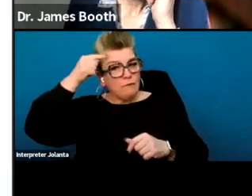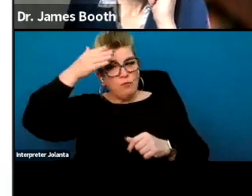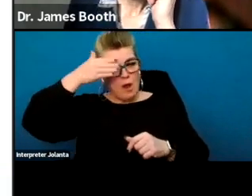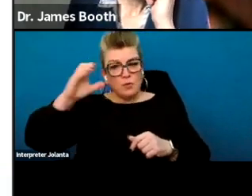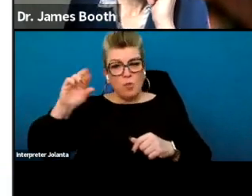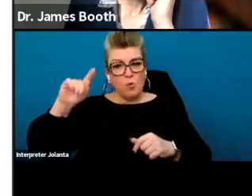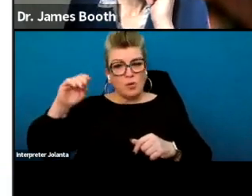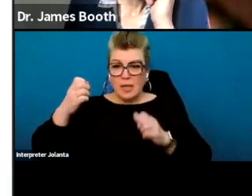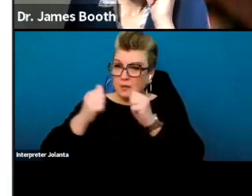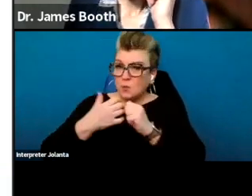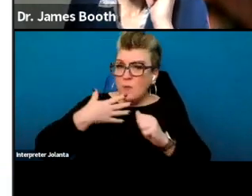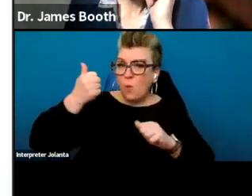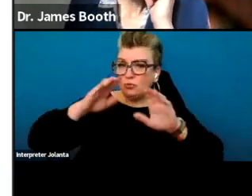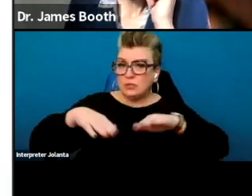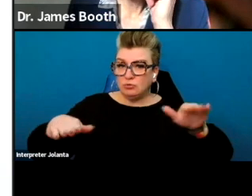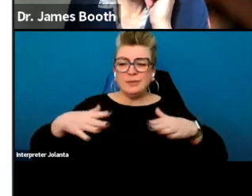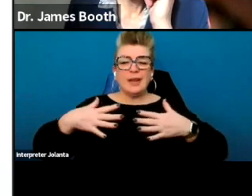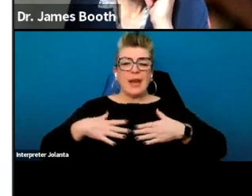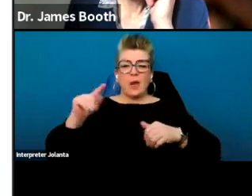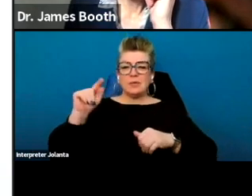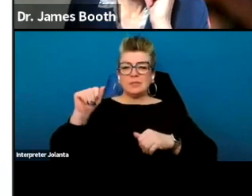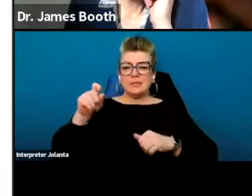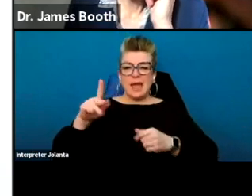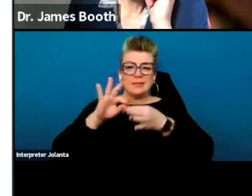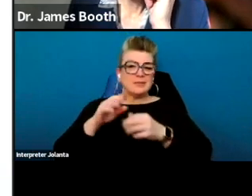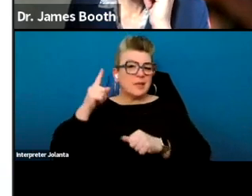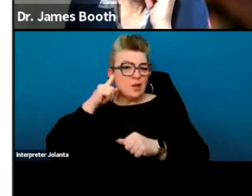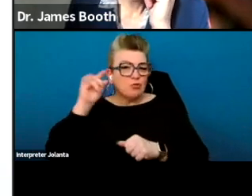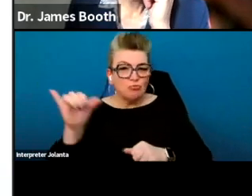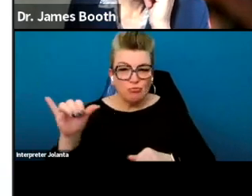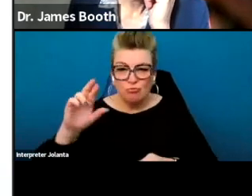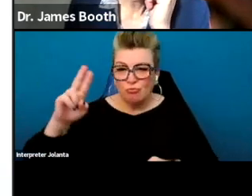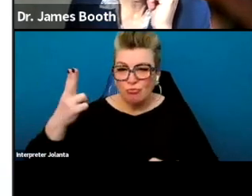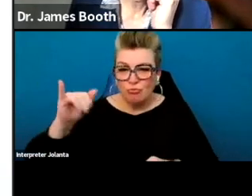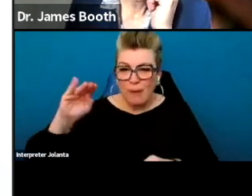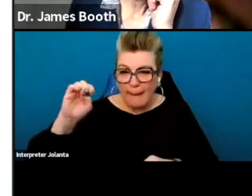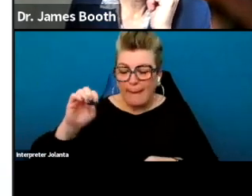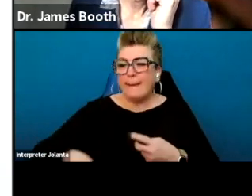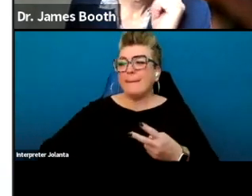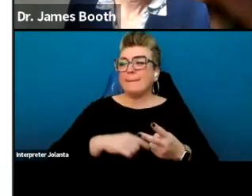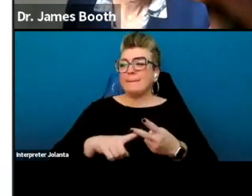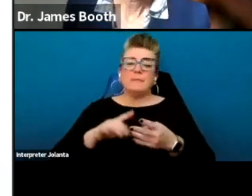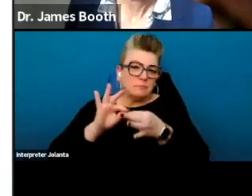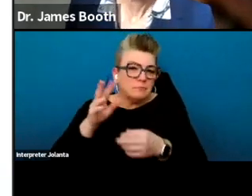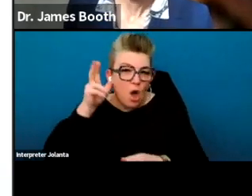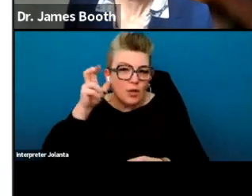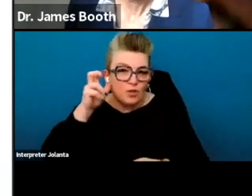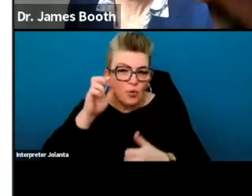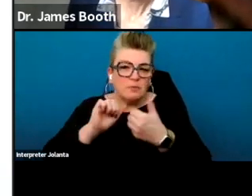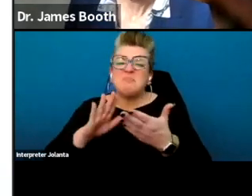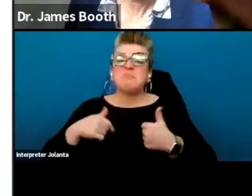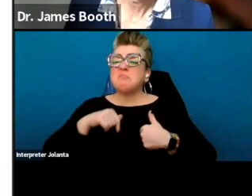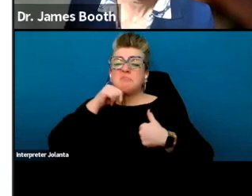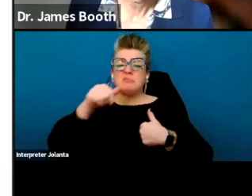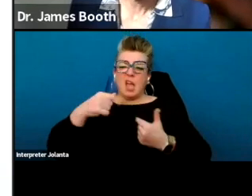our rhyming task in the auditory modality. But I'm not going to present